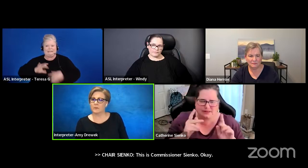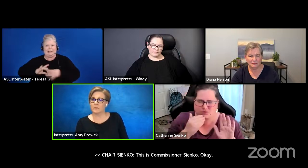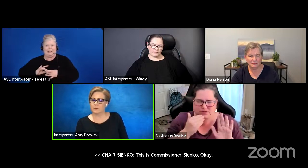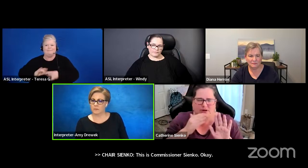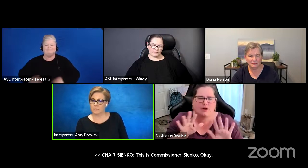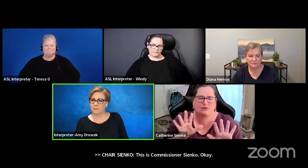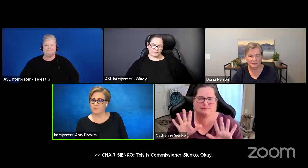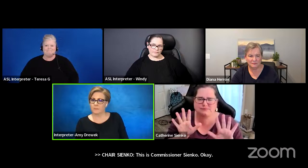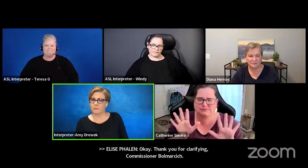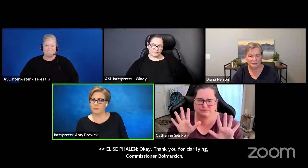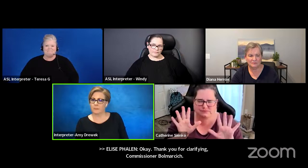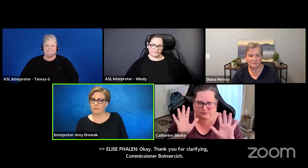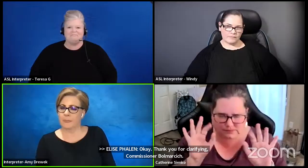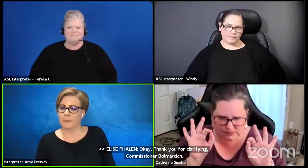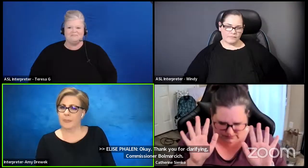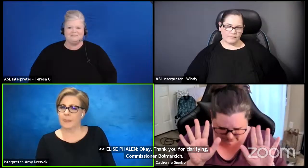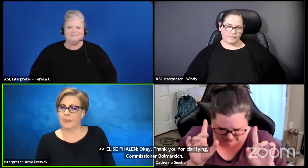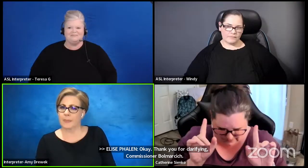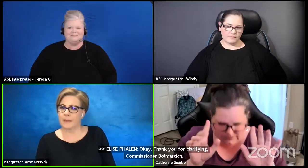So